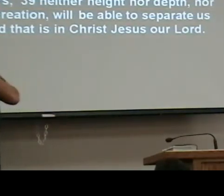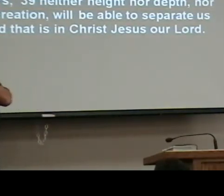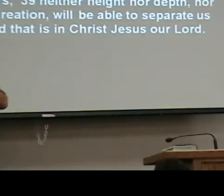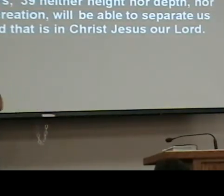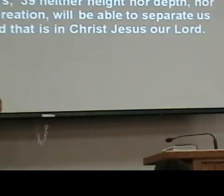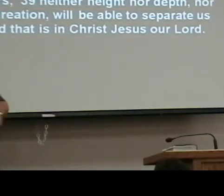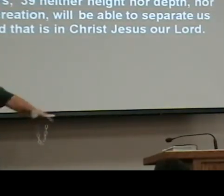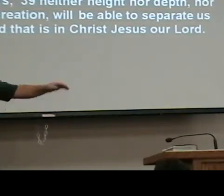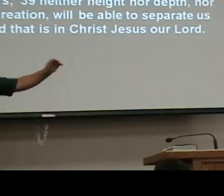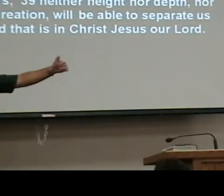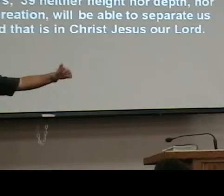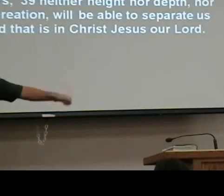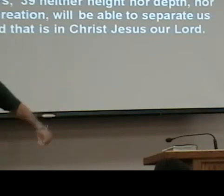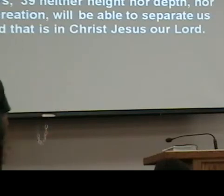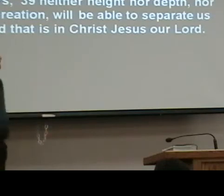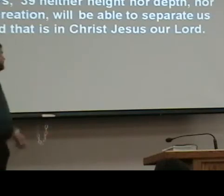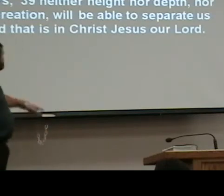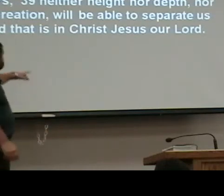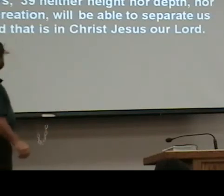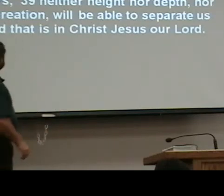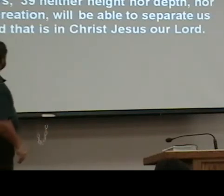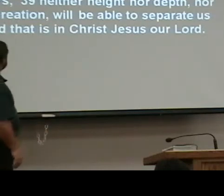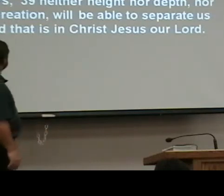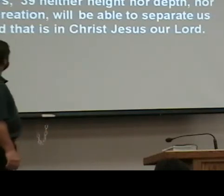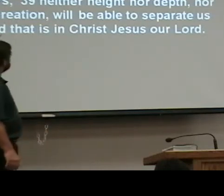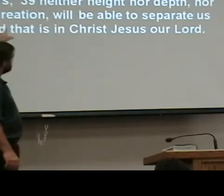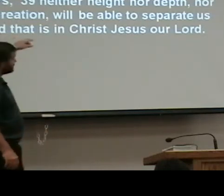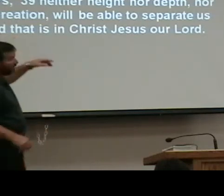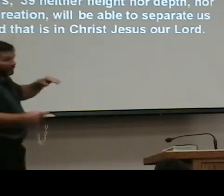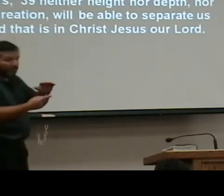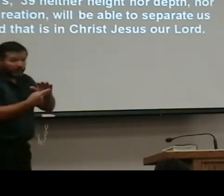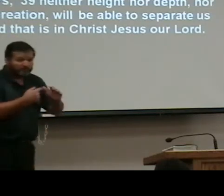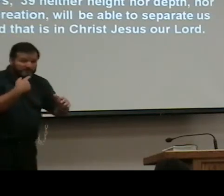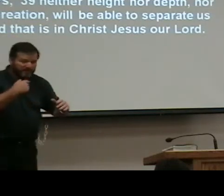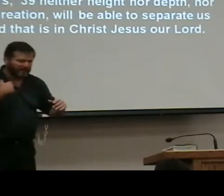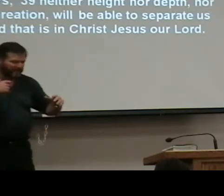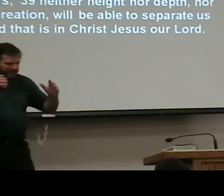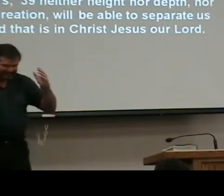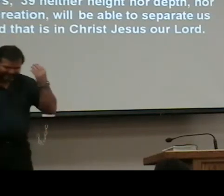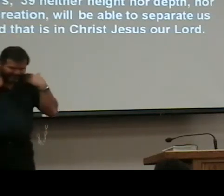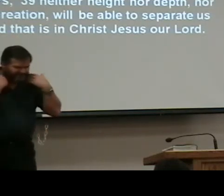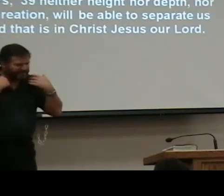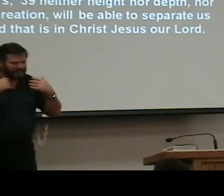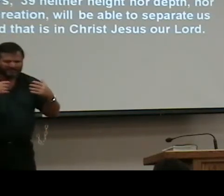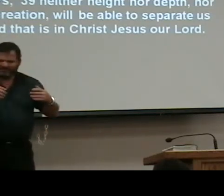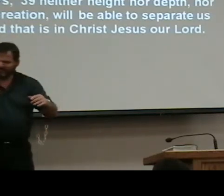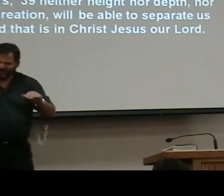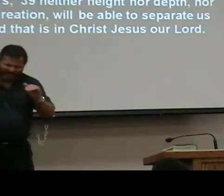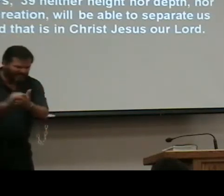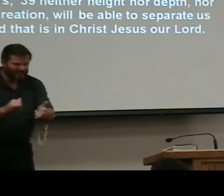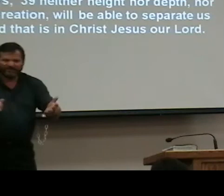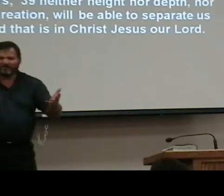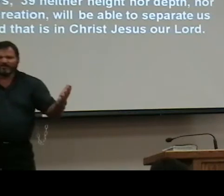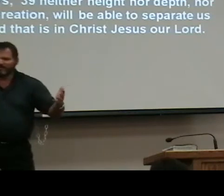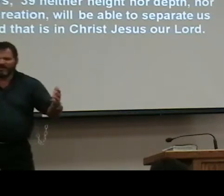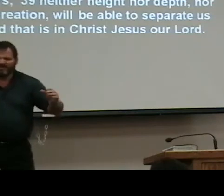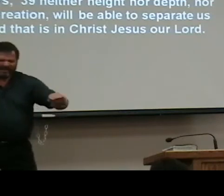Now, we're thankful for everything. Now, he says, for I'm convinced that neither death